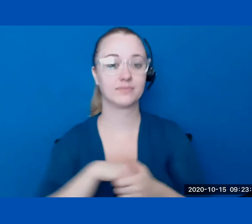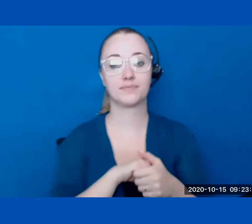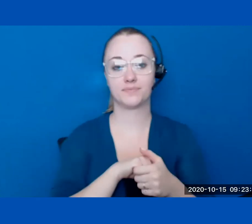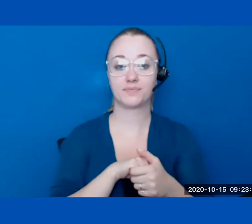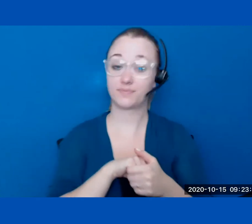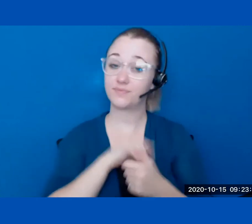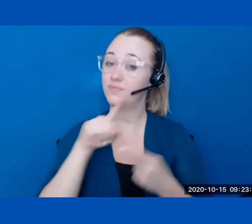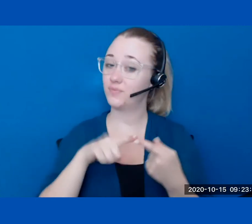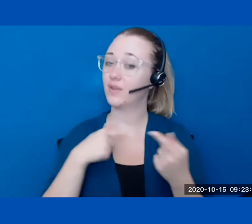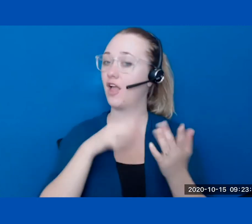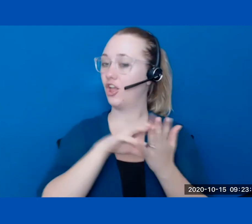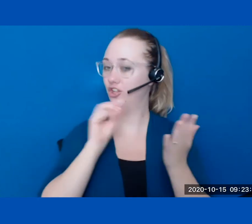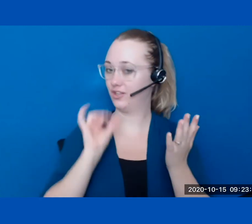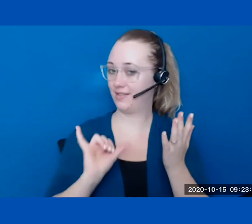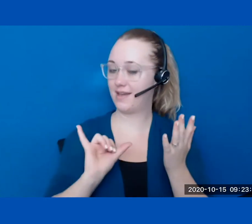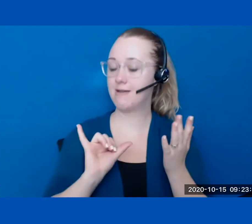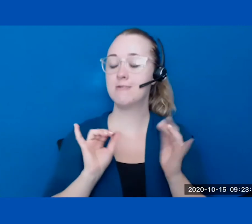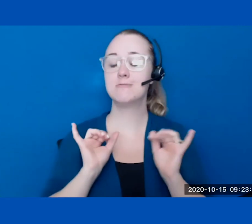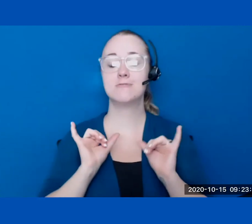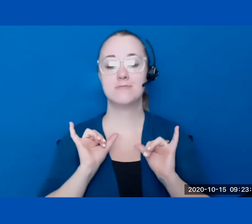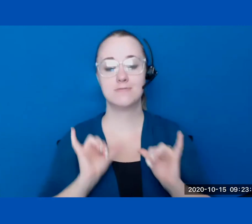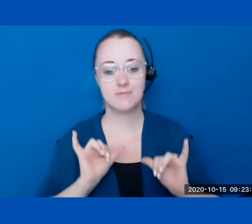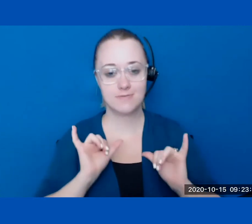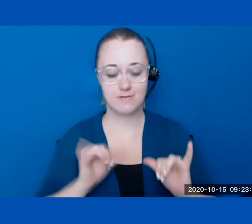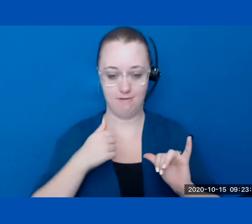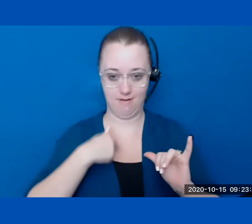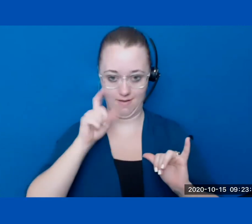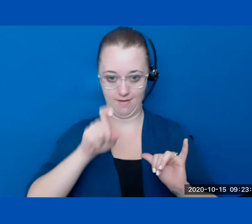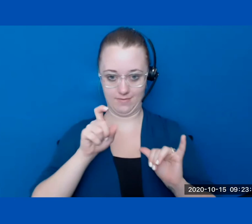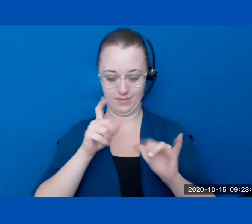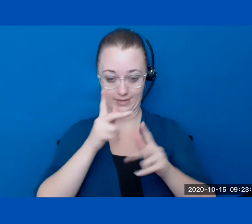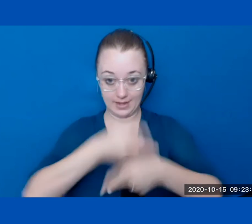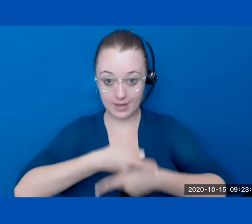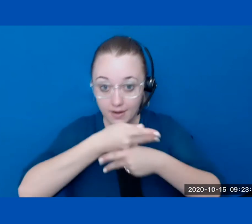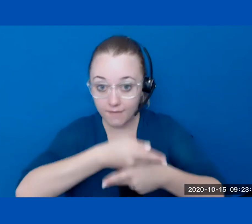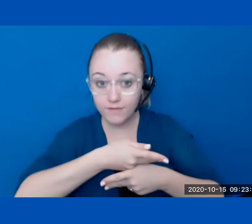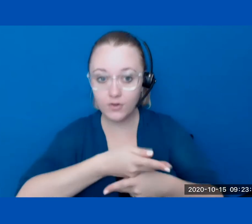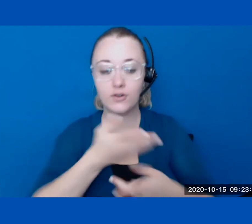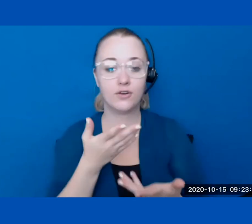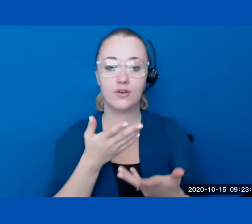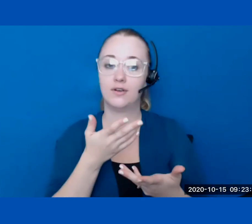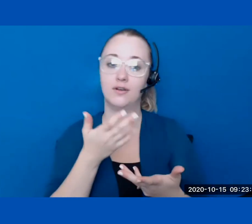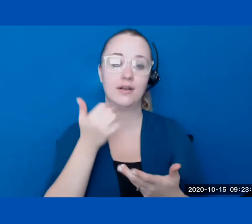that, and when I learned that I needed to be careful, you know, anybody who knows this guy named Fernando